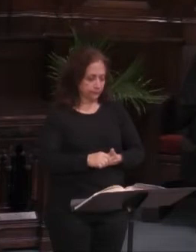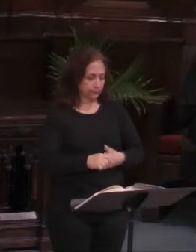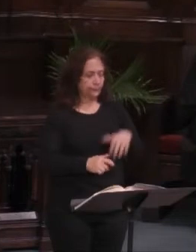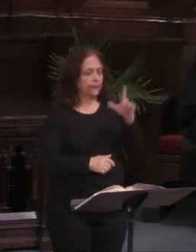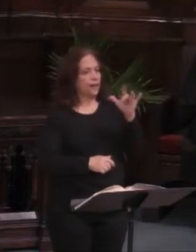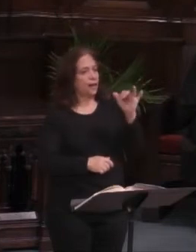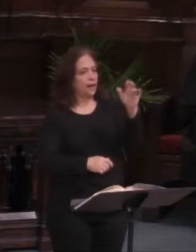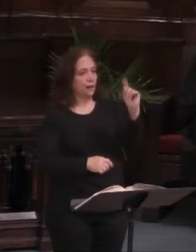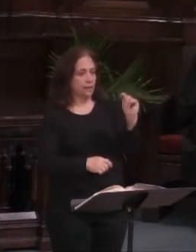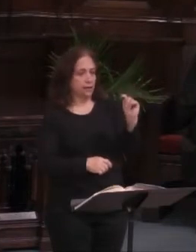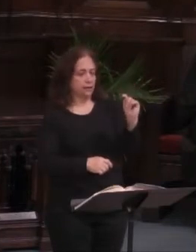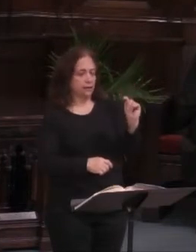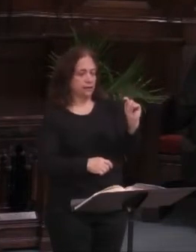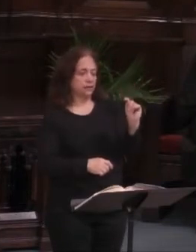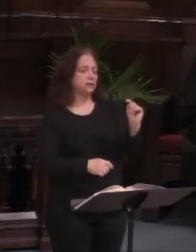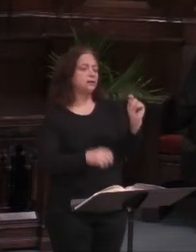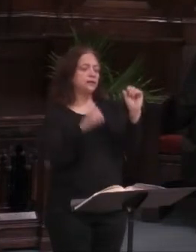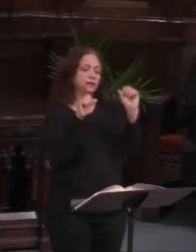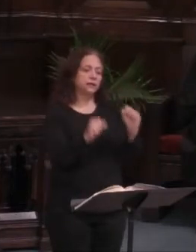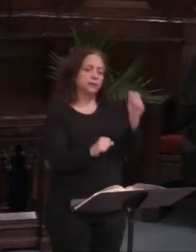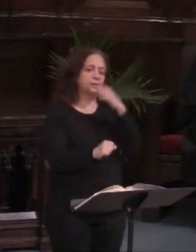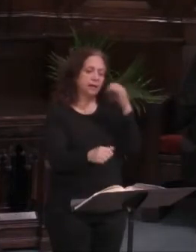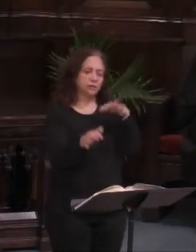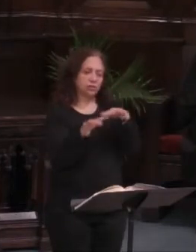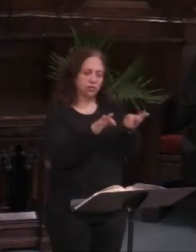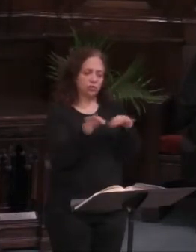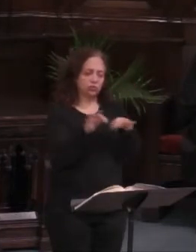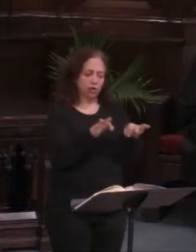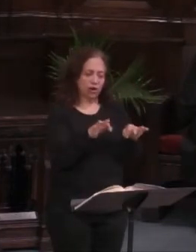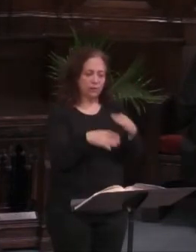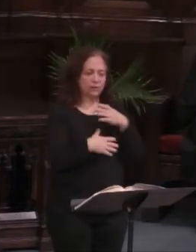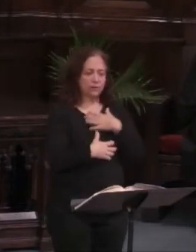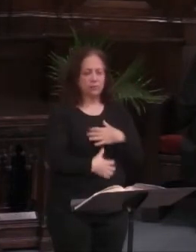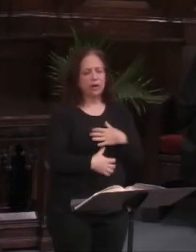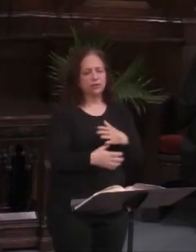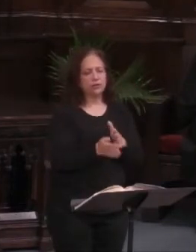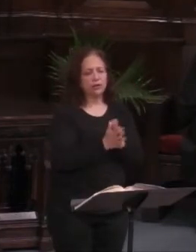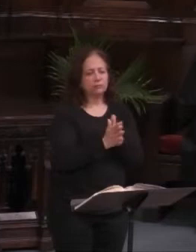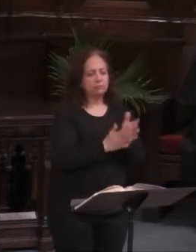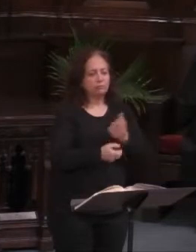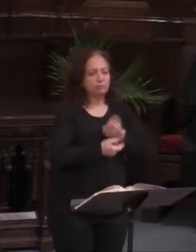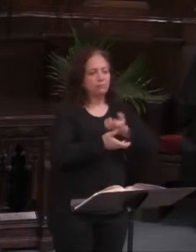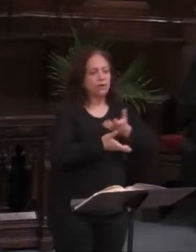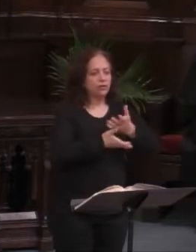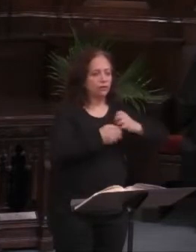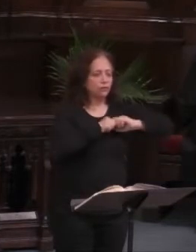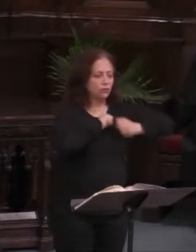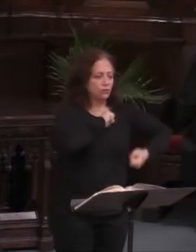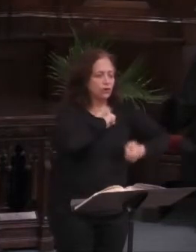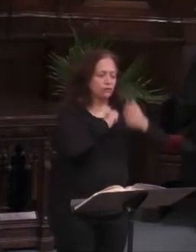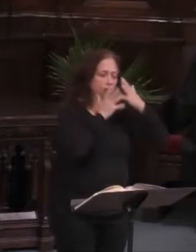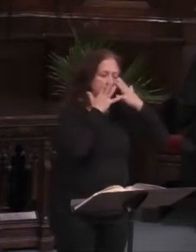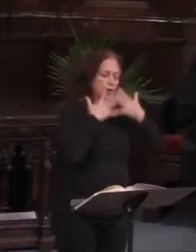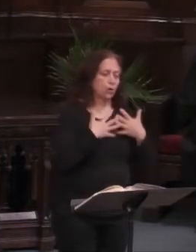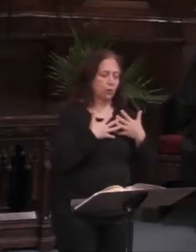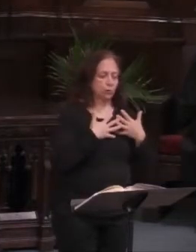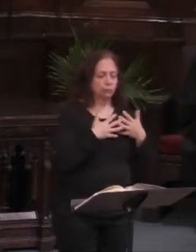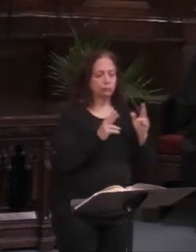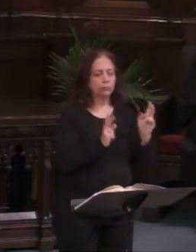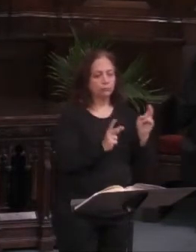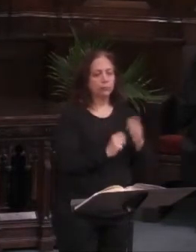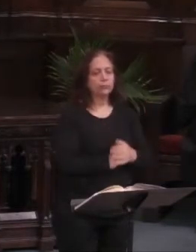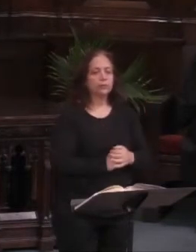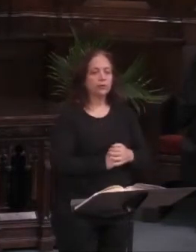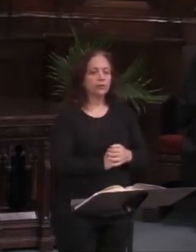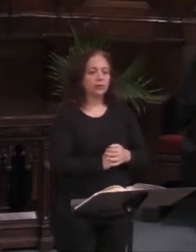Lament can best be described as a passionate expression of grief or sorrow.